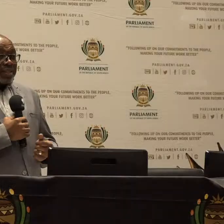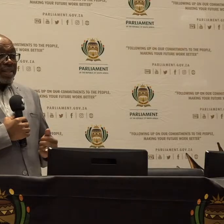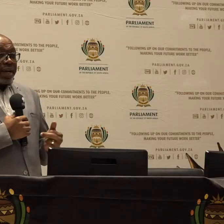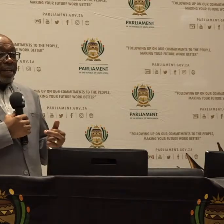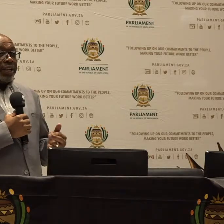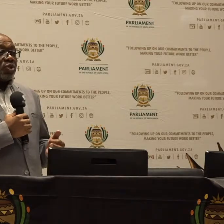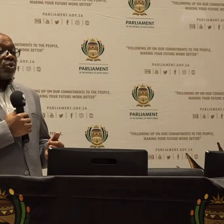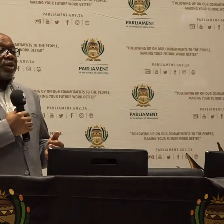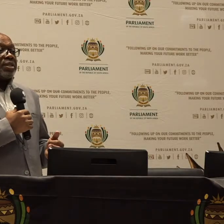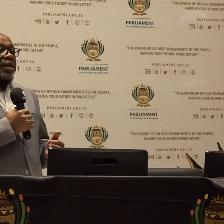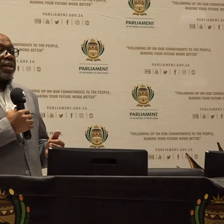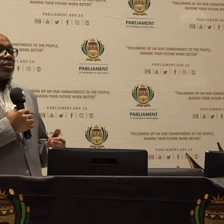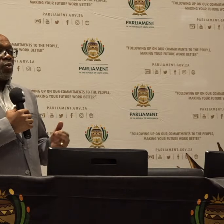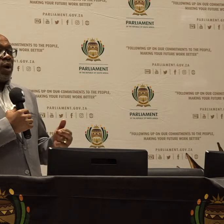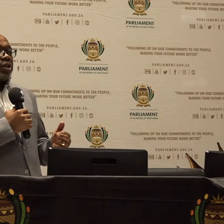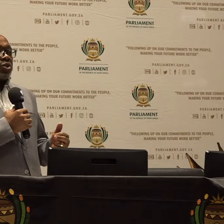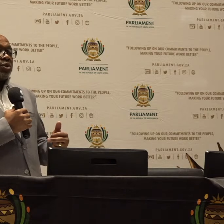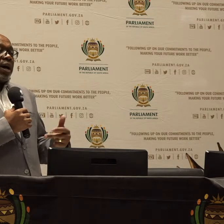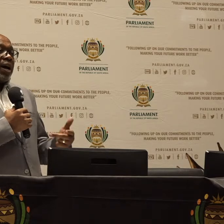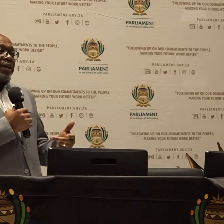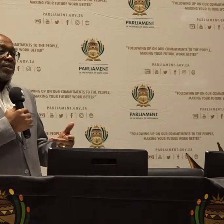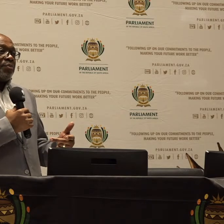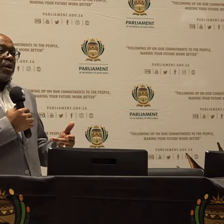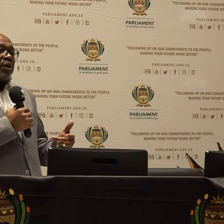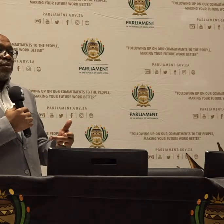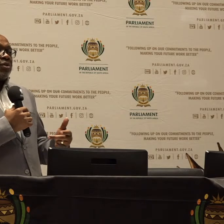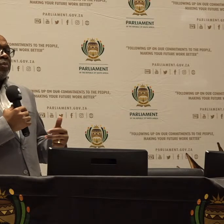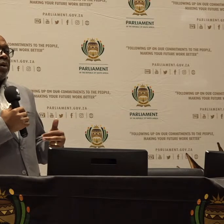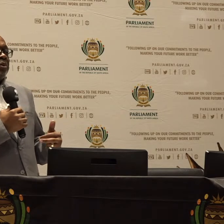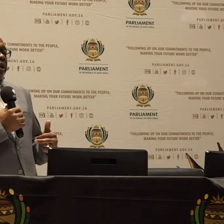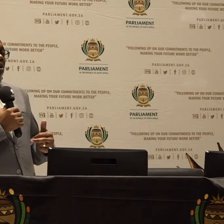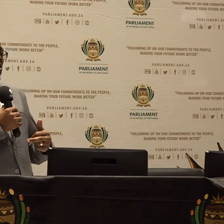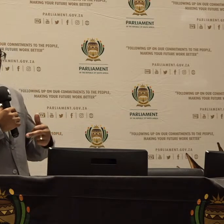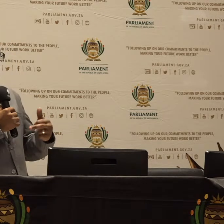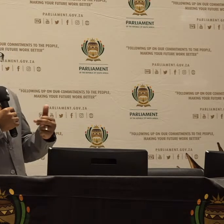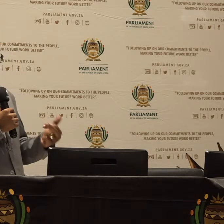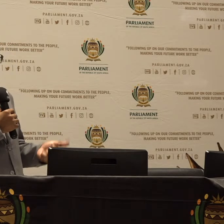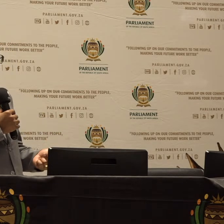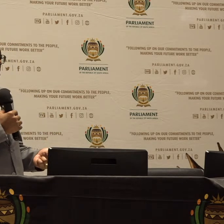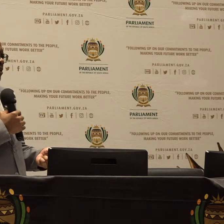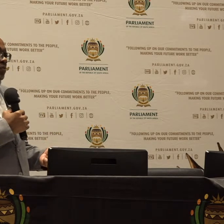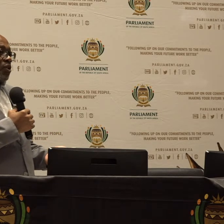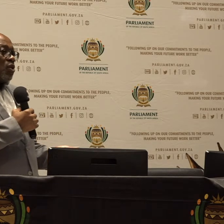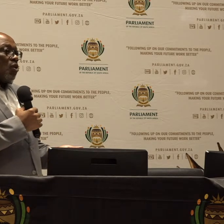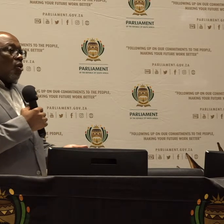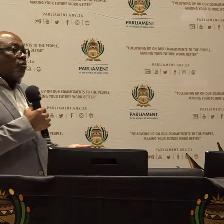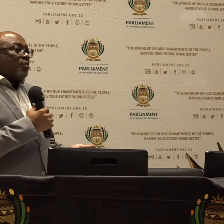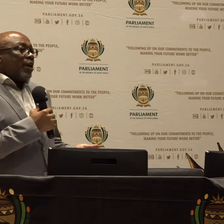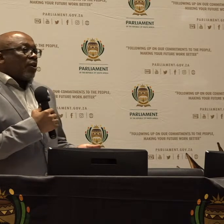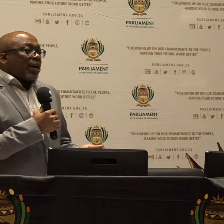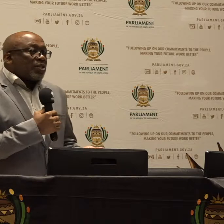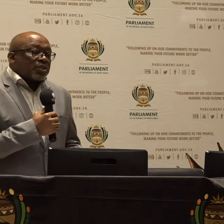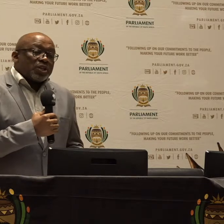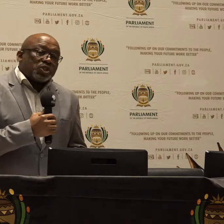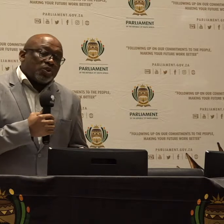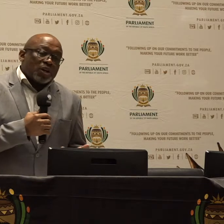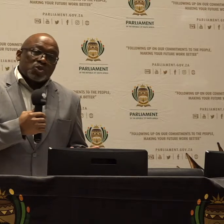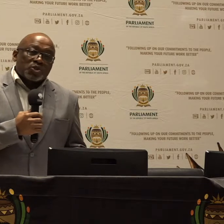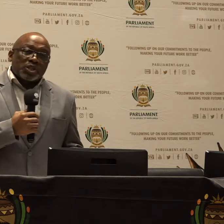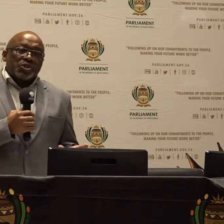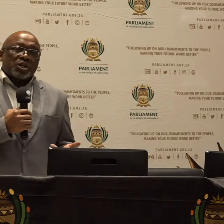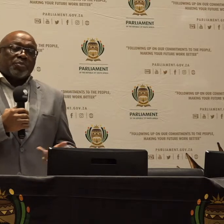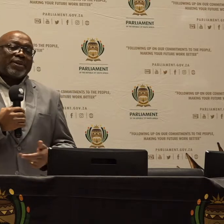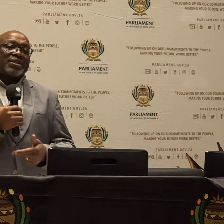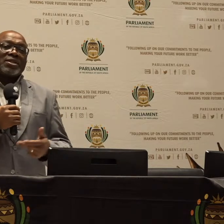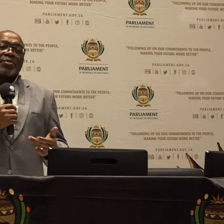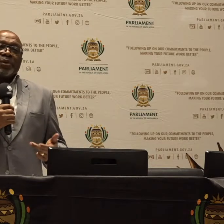the second issue is that why should I as a member of the public or representative of my organization National